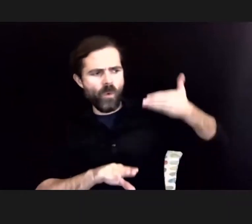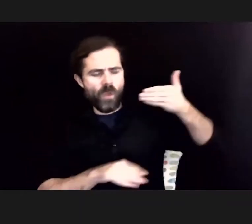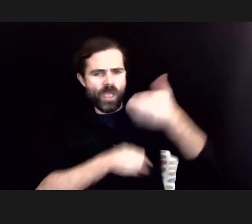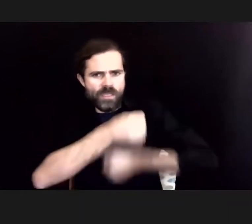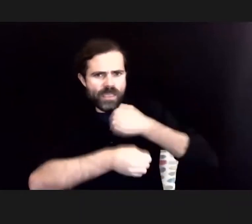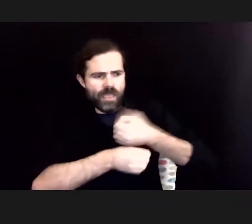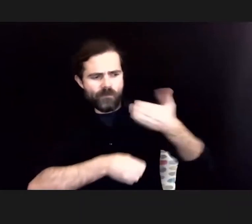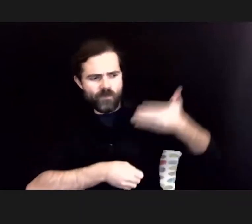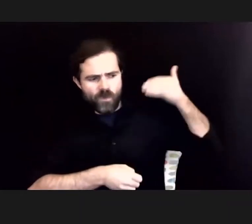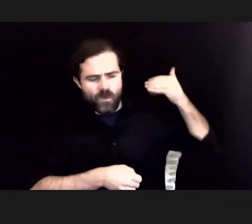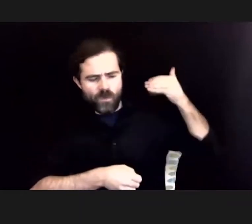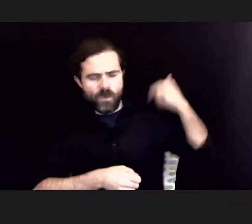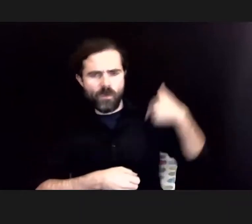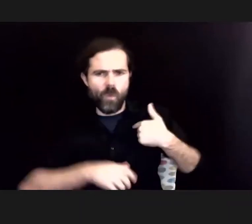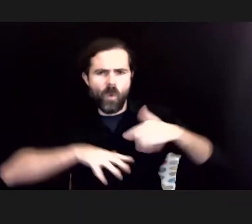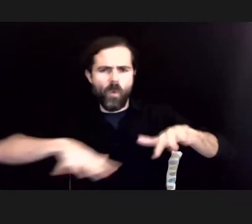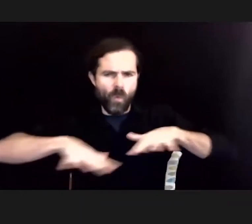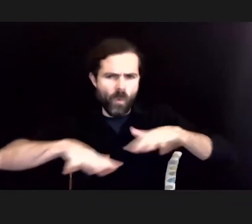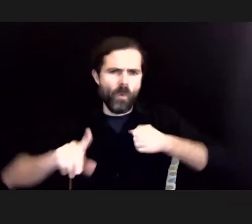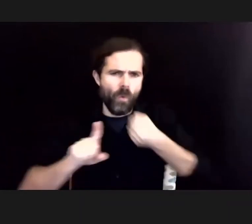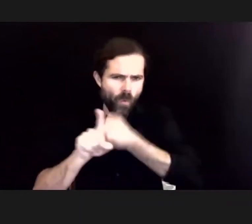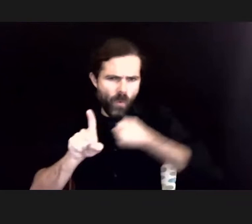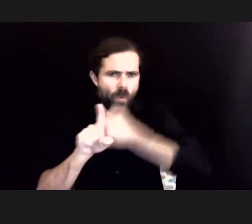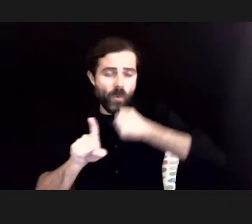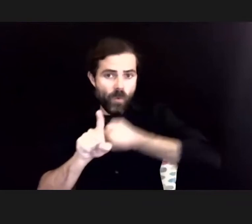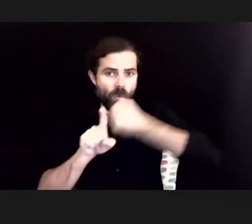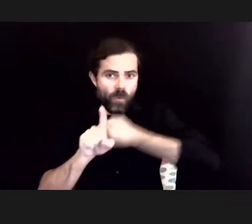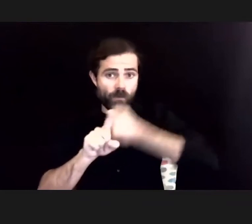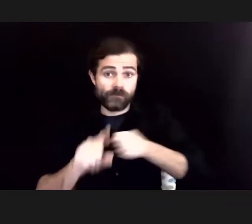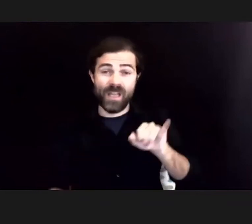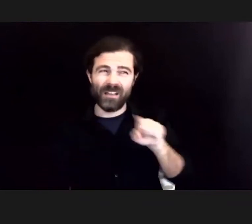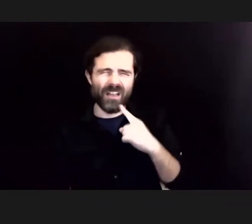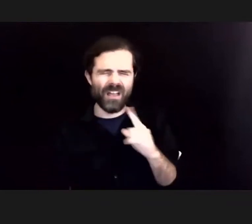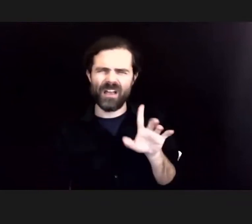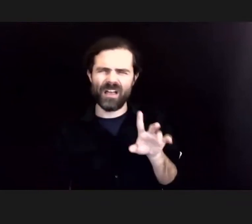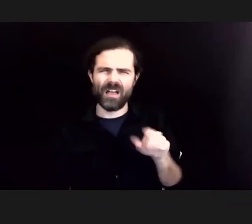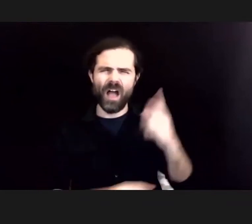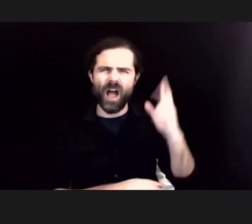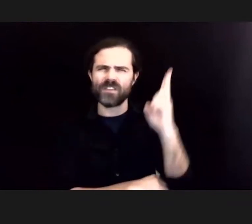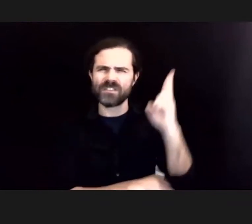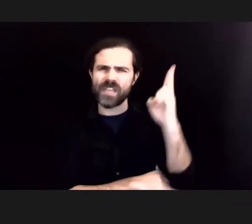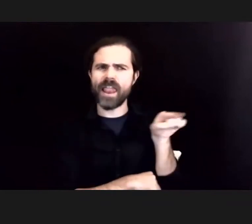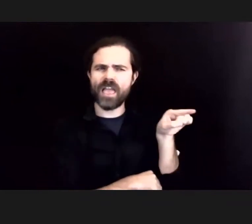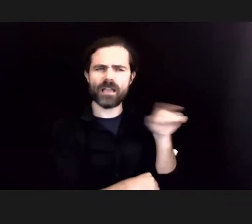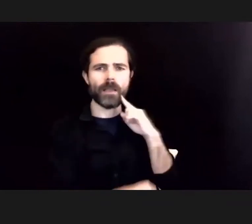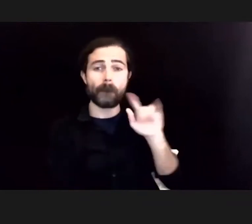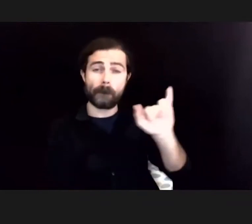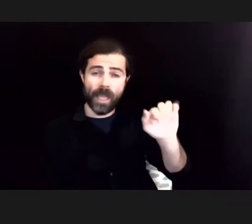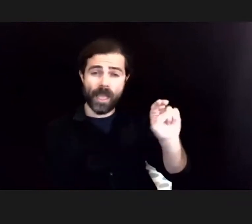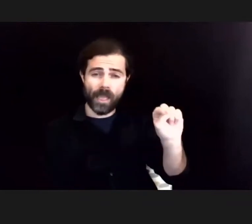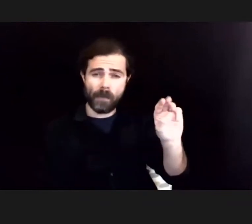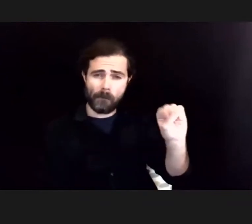concerning accessibility that Inmaculada has mentioned at the beginning. And to do so, we have like